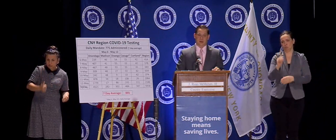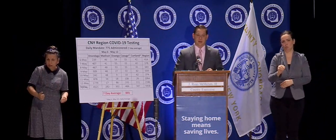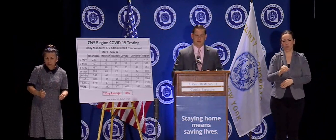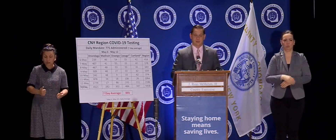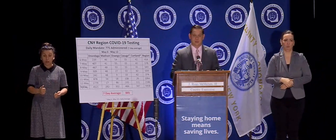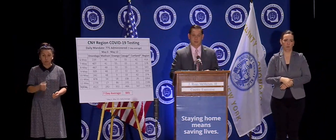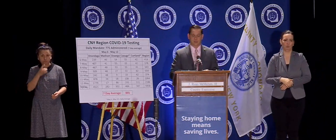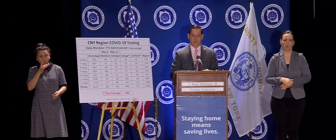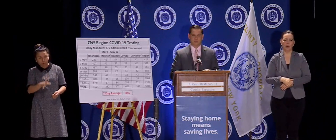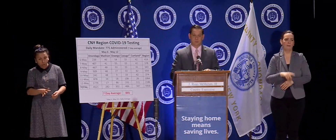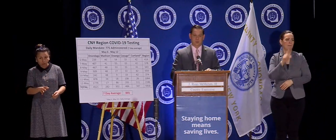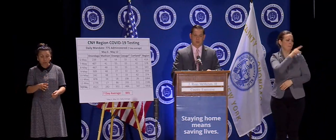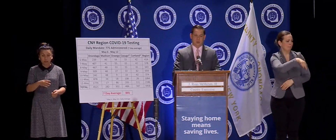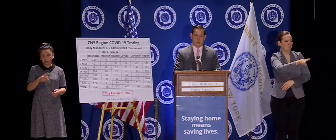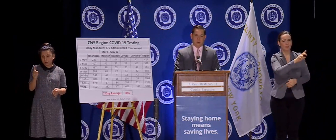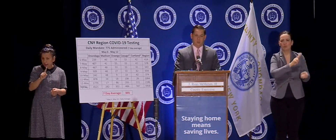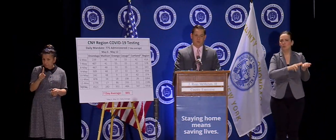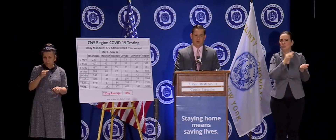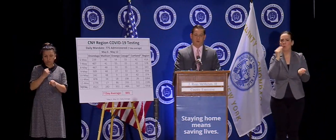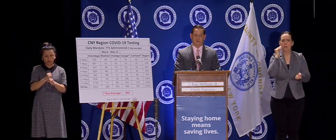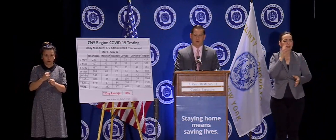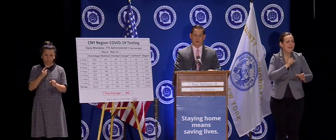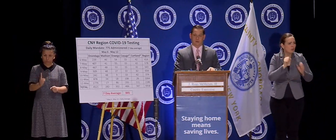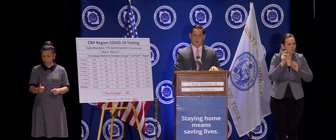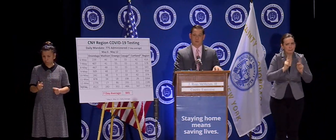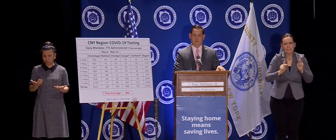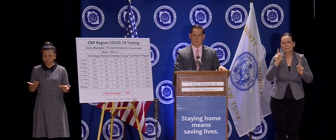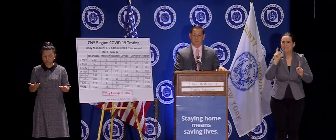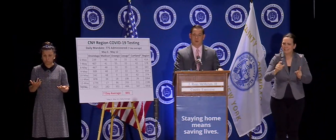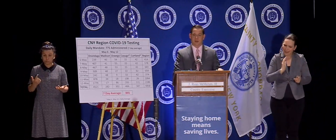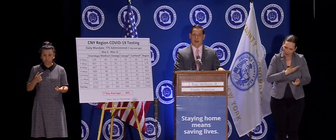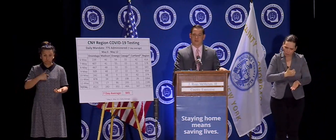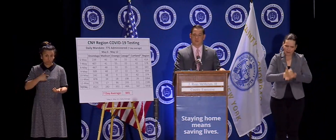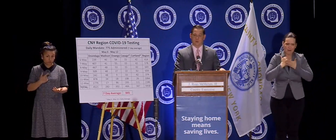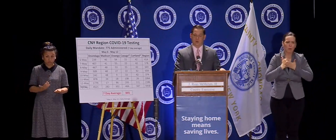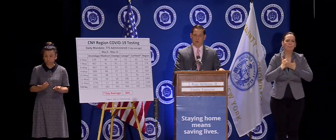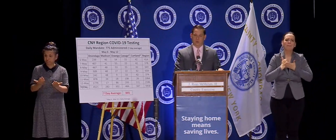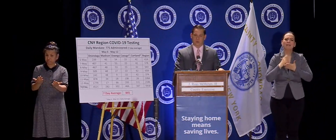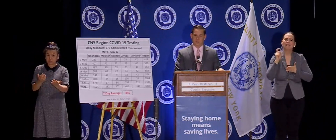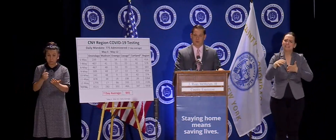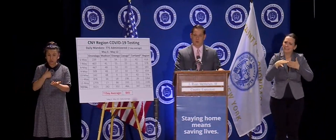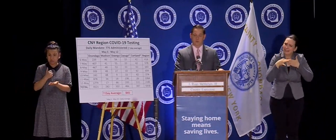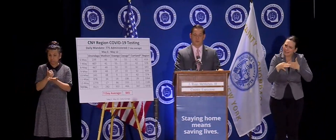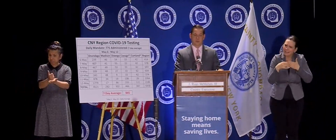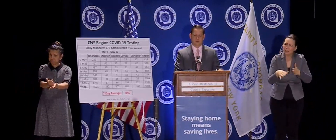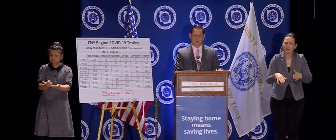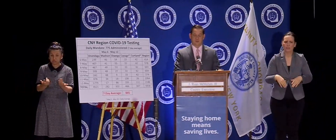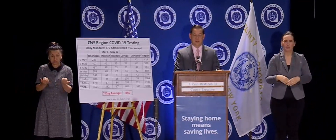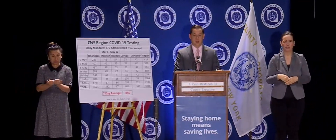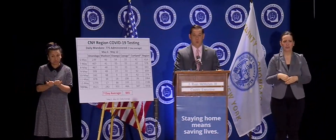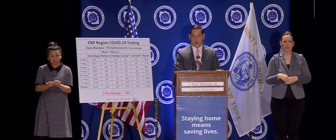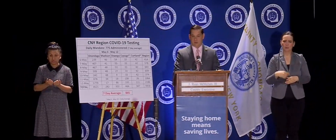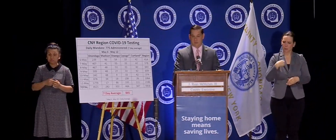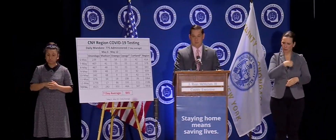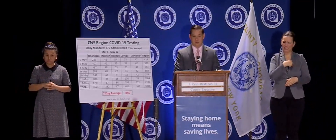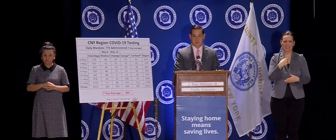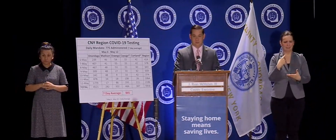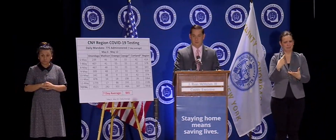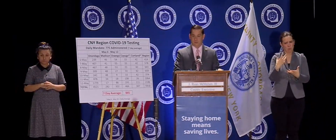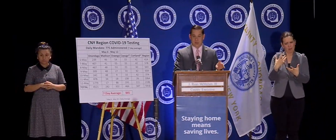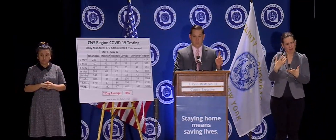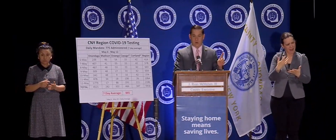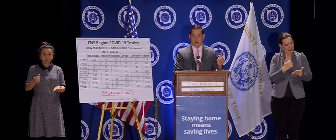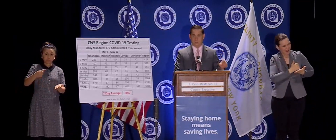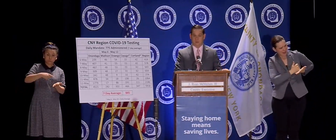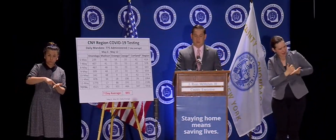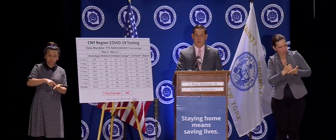need guidance, they need leadership. We've offered to play an active role with nursing homes from day one.